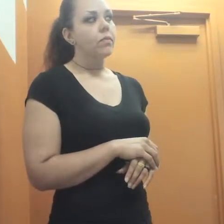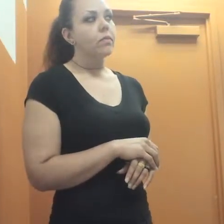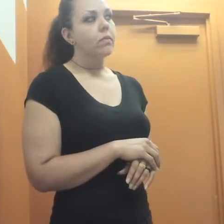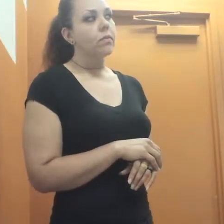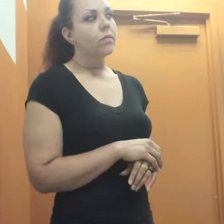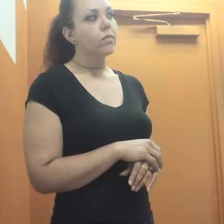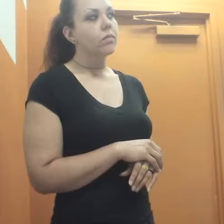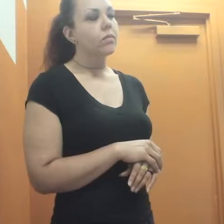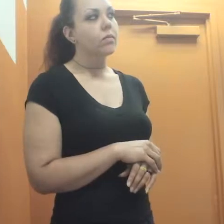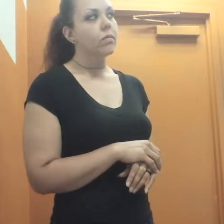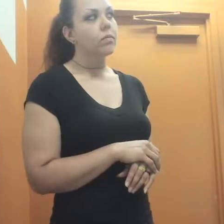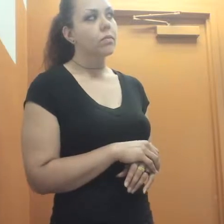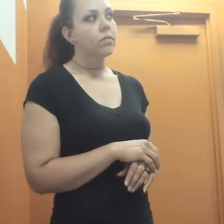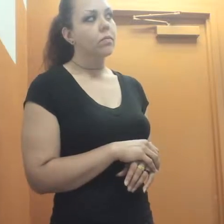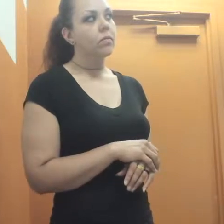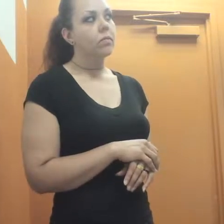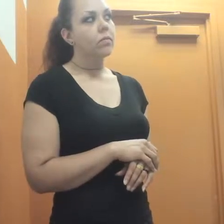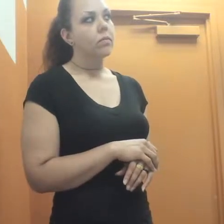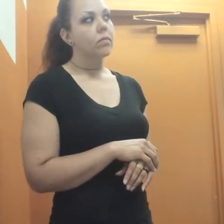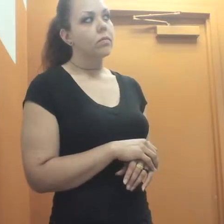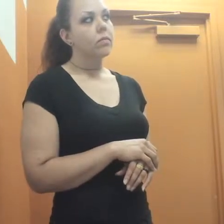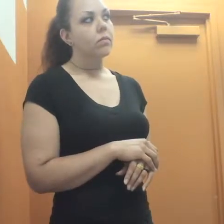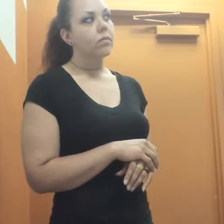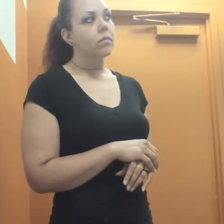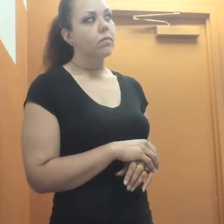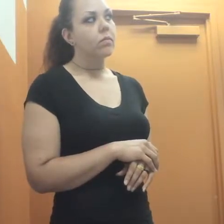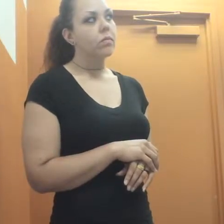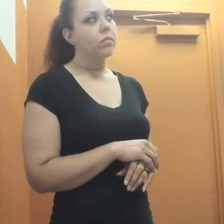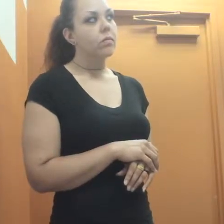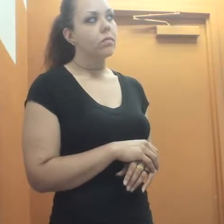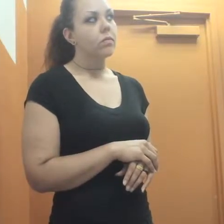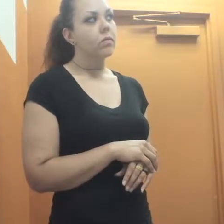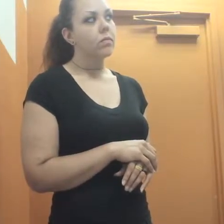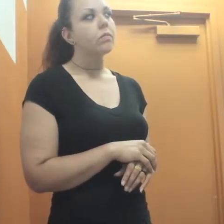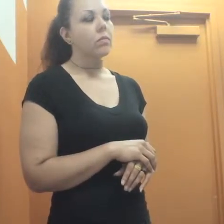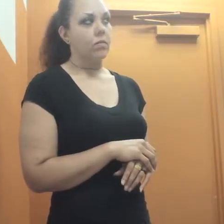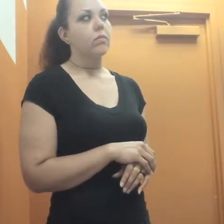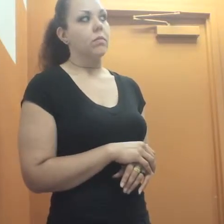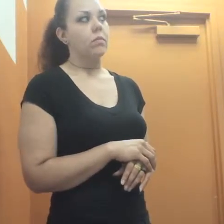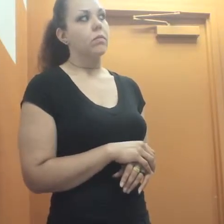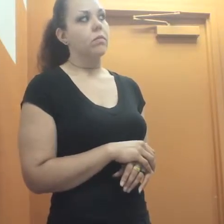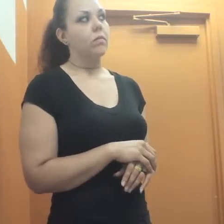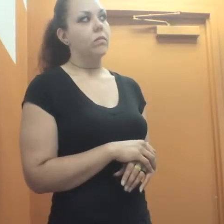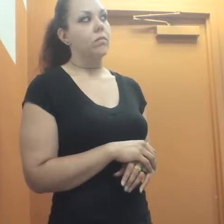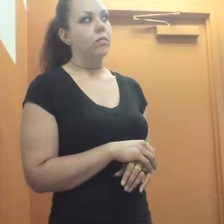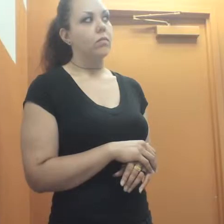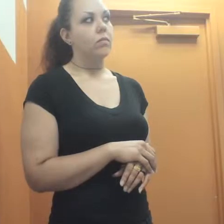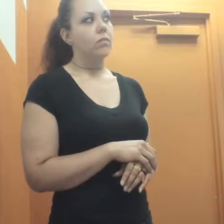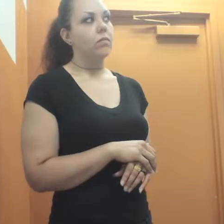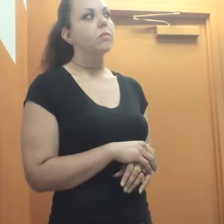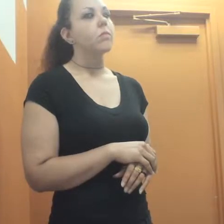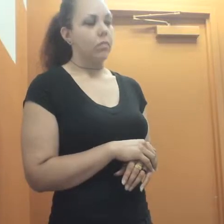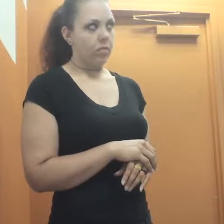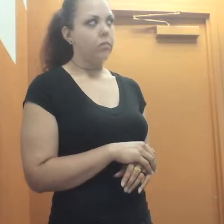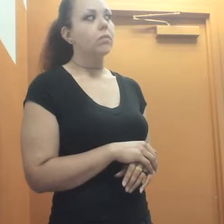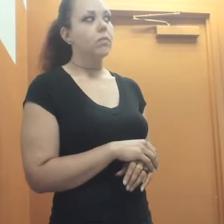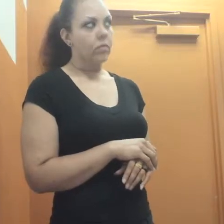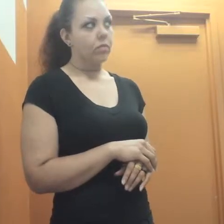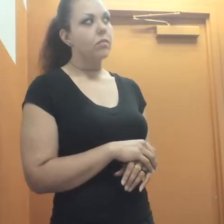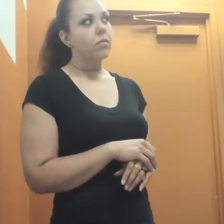your intestines, take your intestines out. Put your stomach out, esophagus. Okay, everything needs to come out in front of you so it's set up like